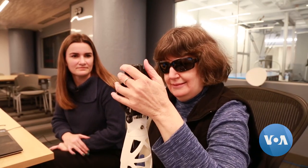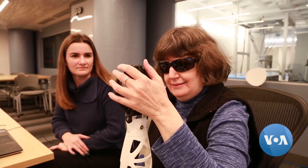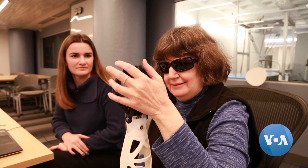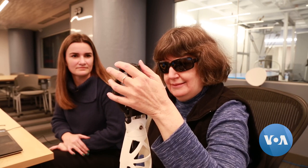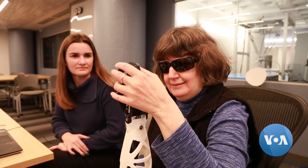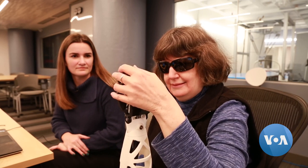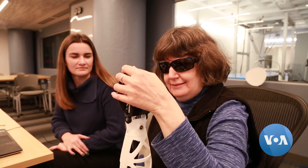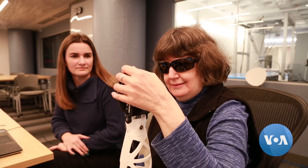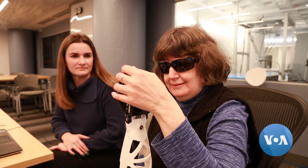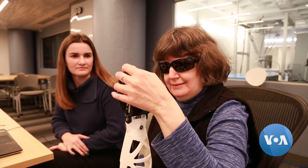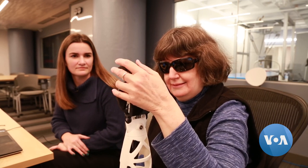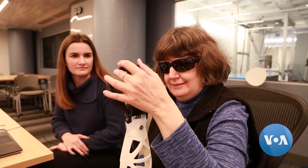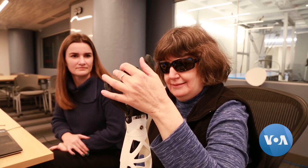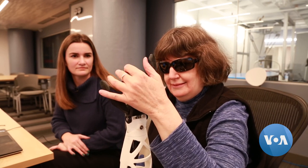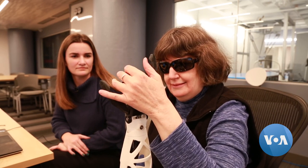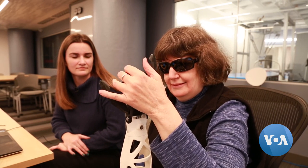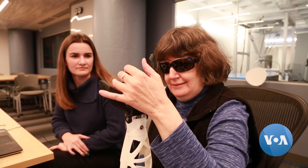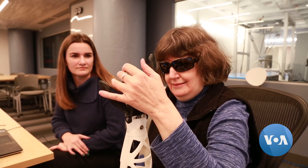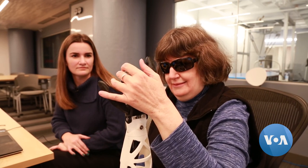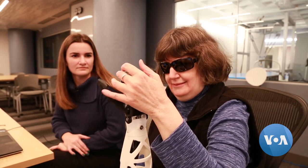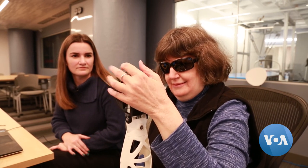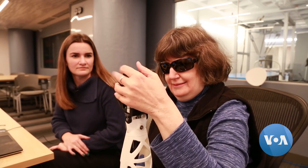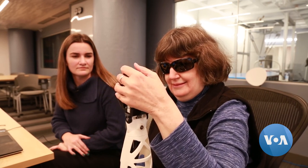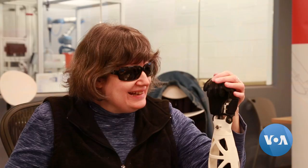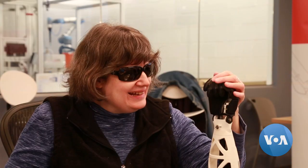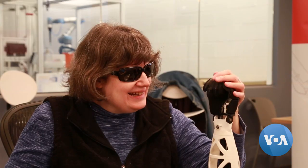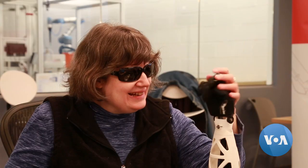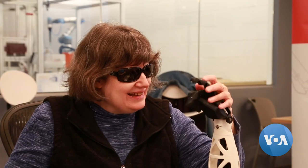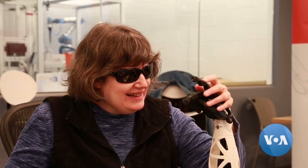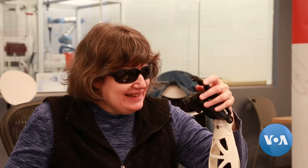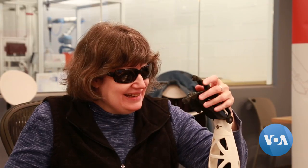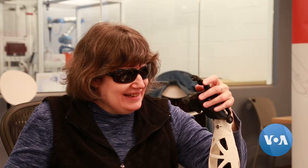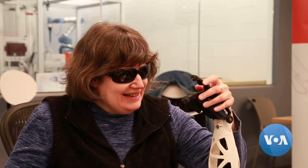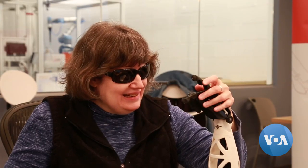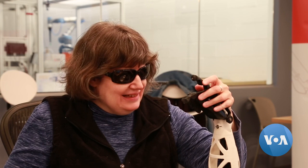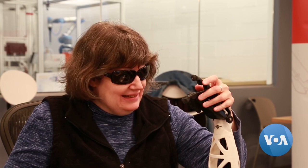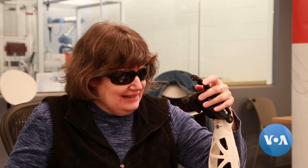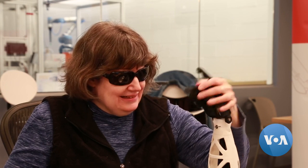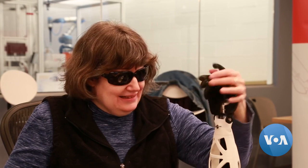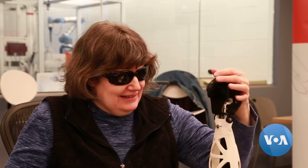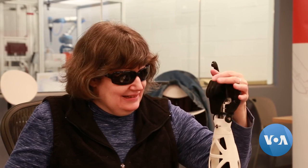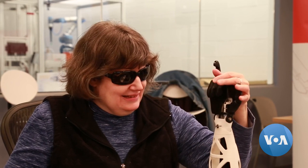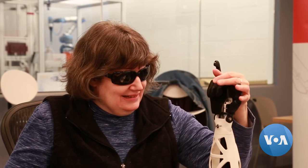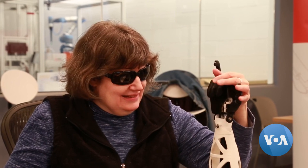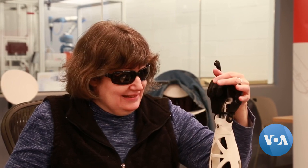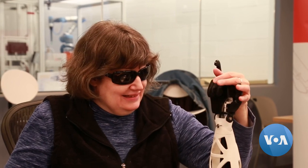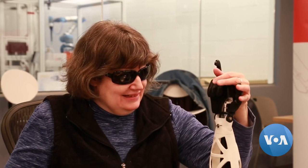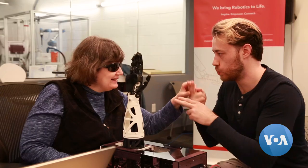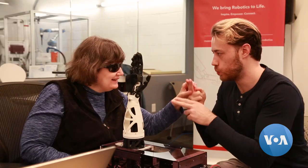ASL, and then output it for the deafblind user. Jamie Lard is completely deaf and has very little vision. She